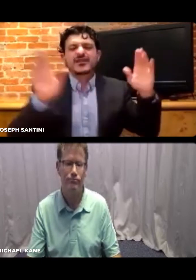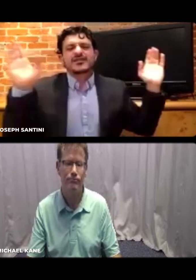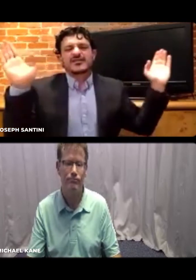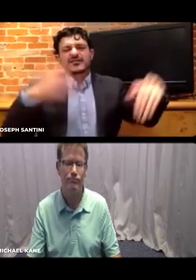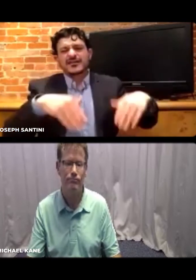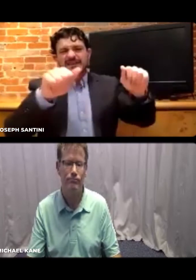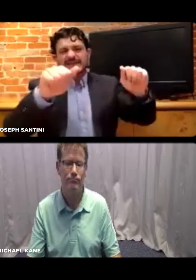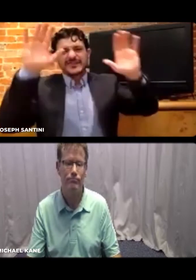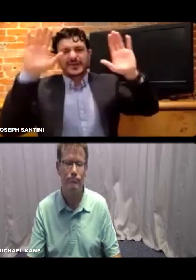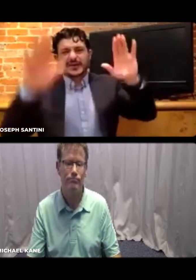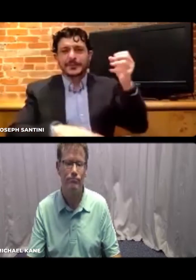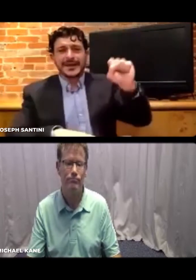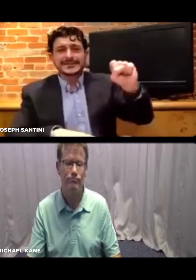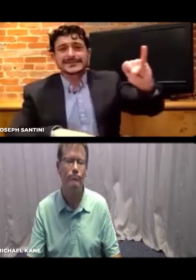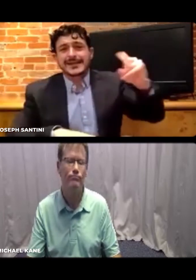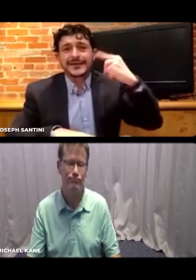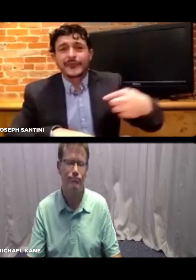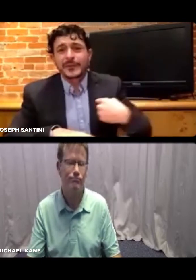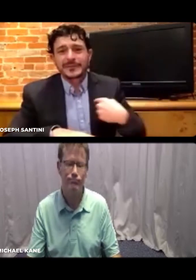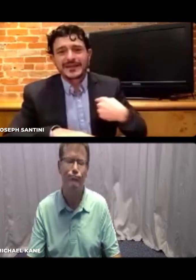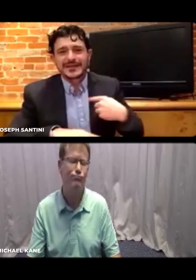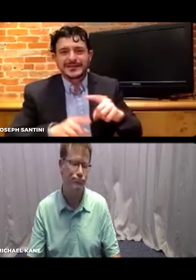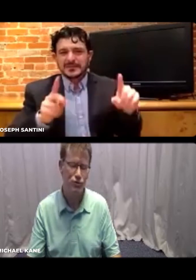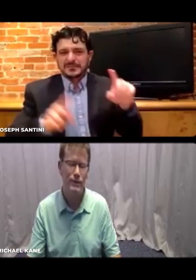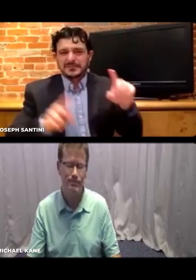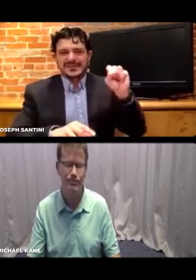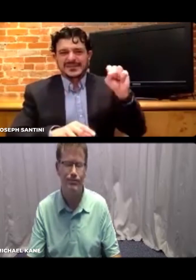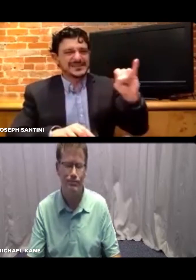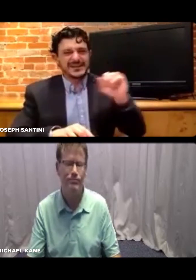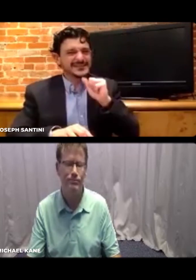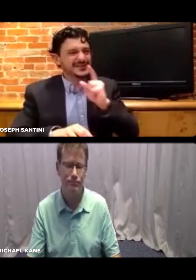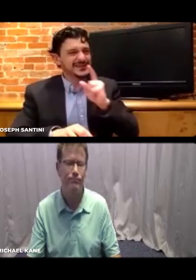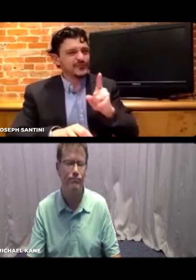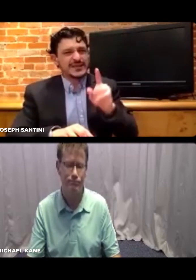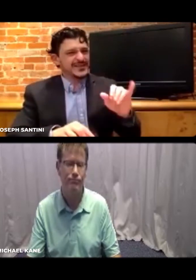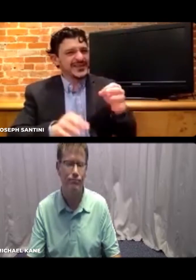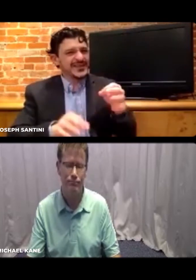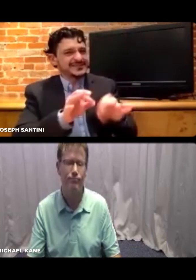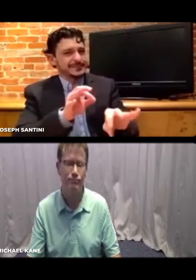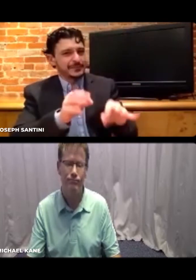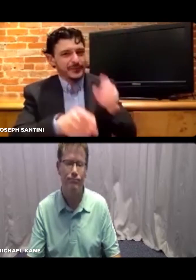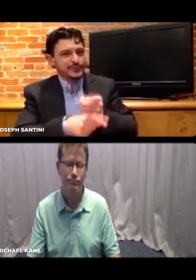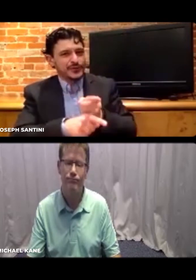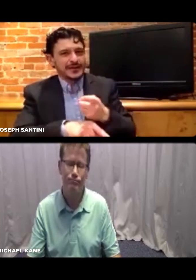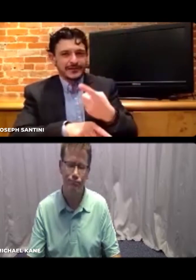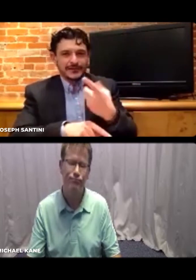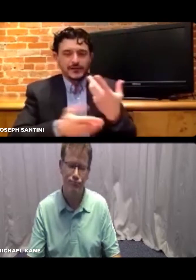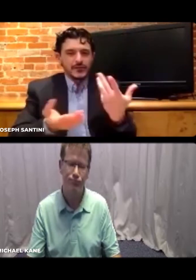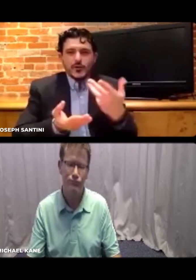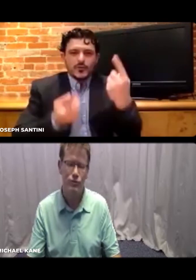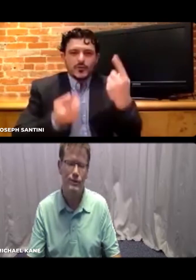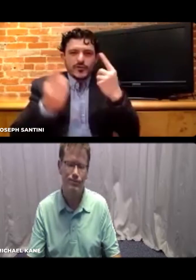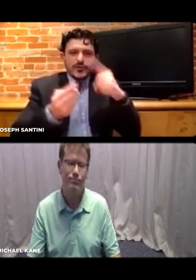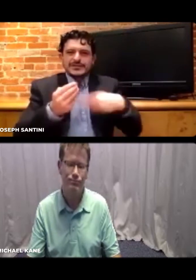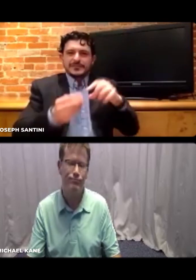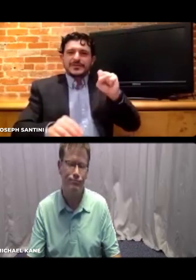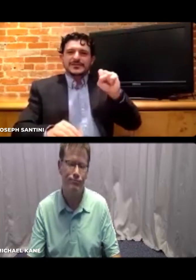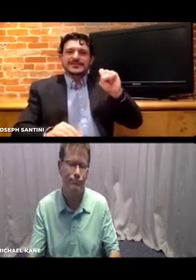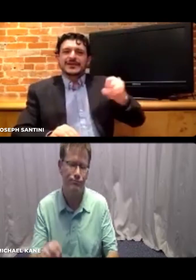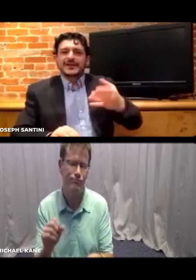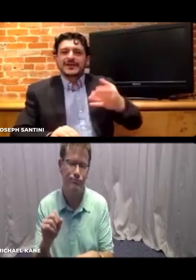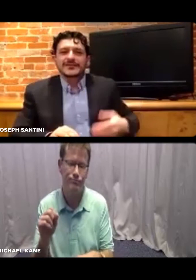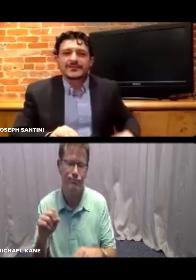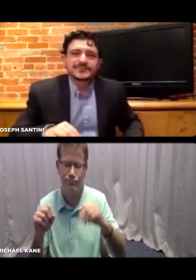and say, Social Security is there to take care of me. But it's not as simple as that, right? What do you think about Social Security income,